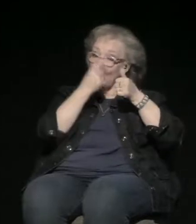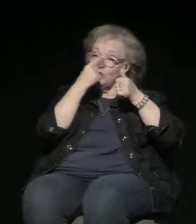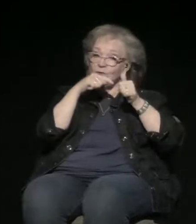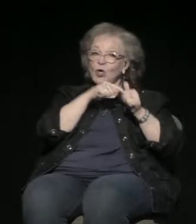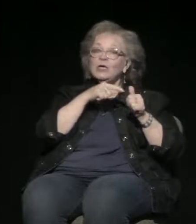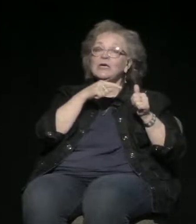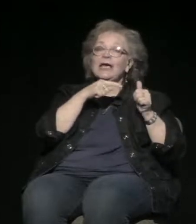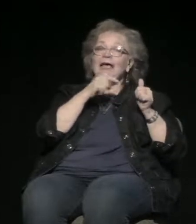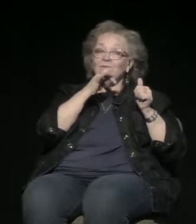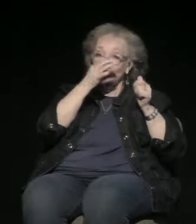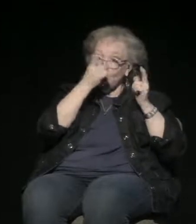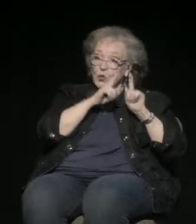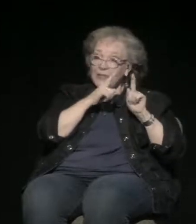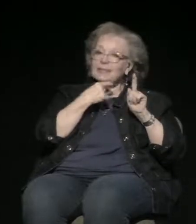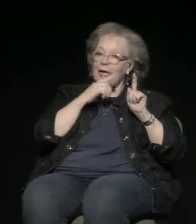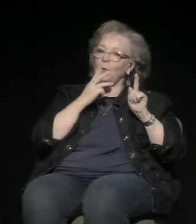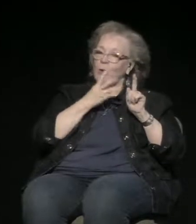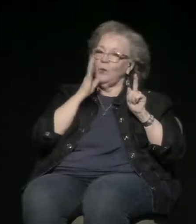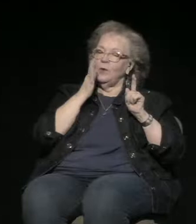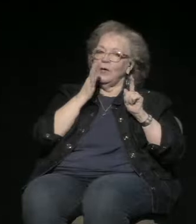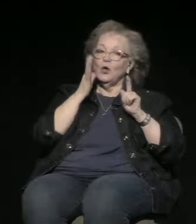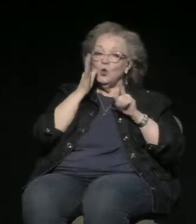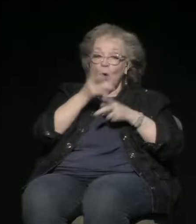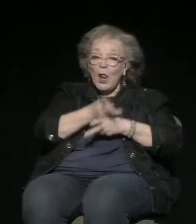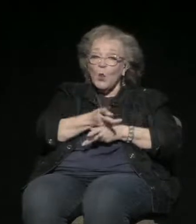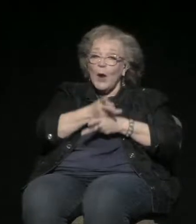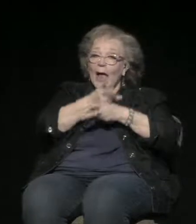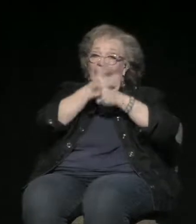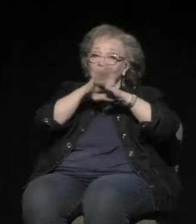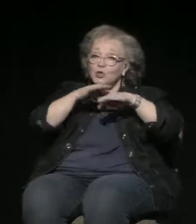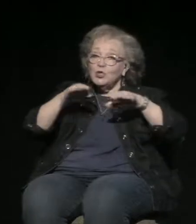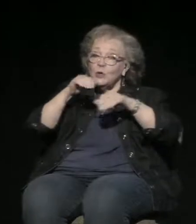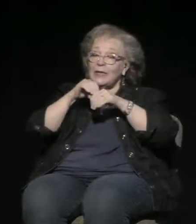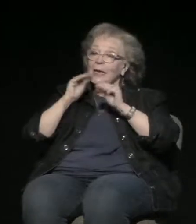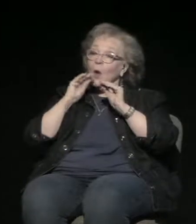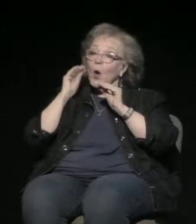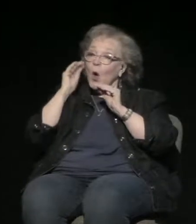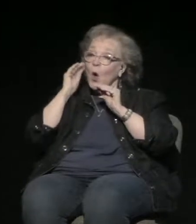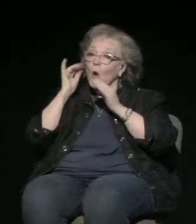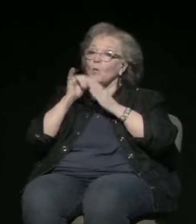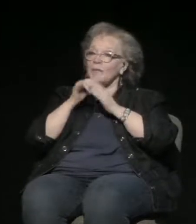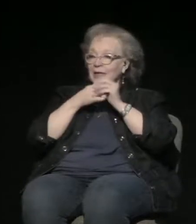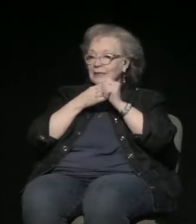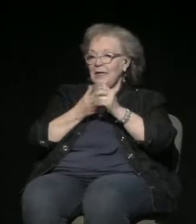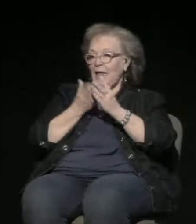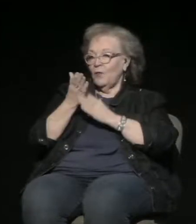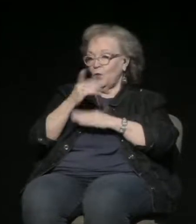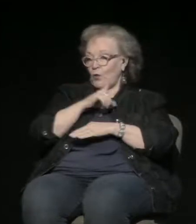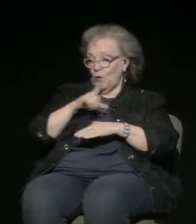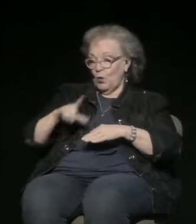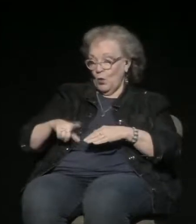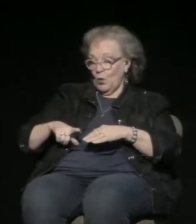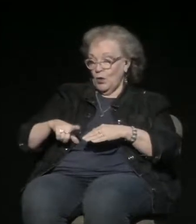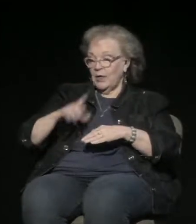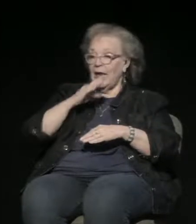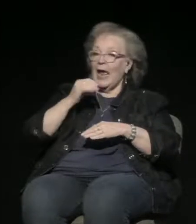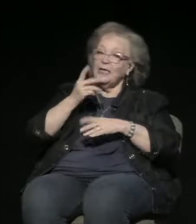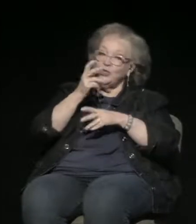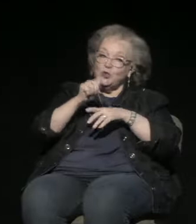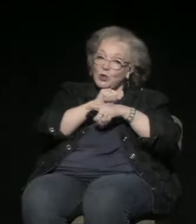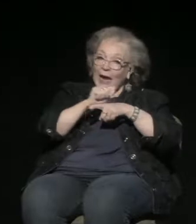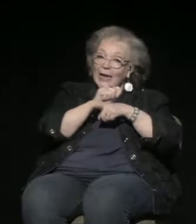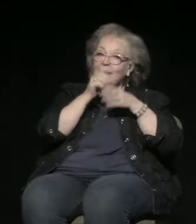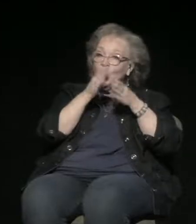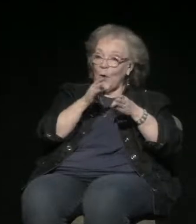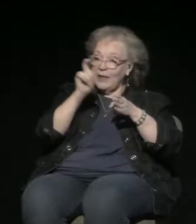if you agree Say we will Will you commit to raising your children In a home that's led by the Lord And training your children In the